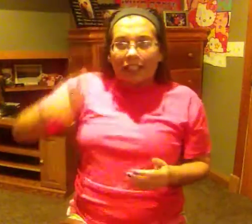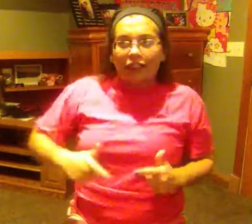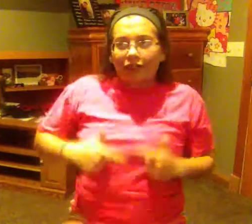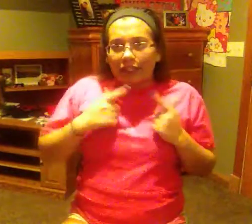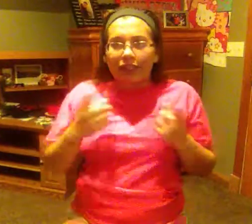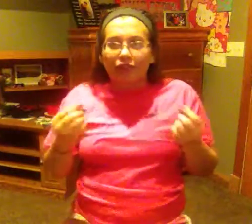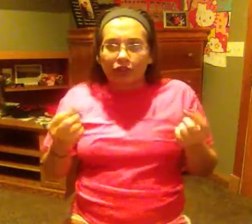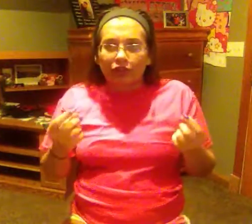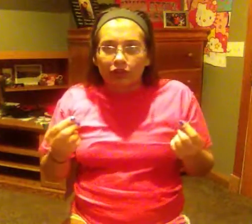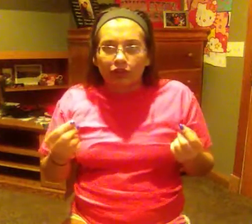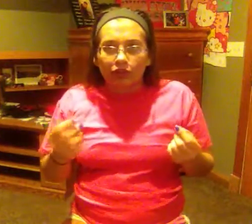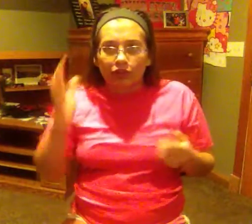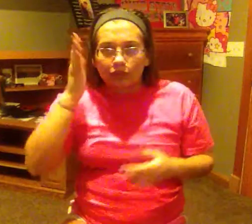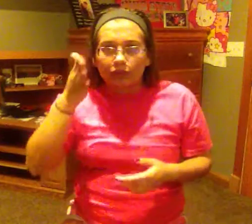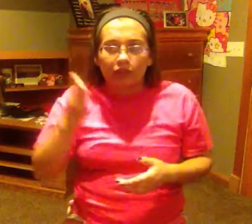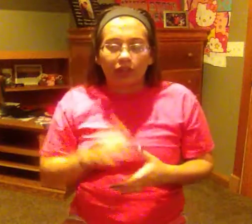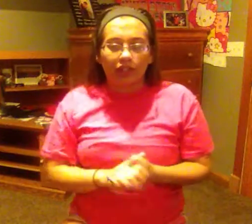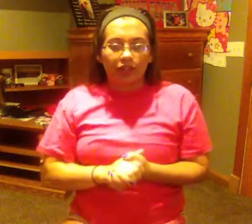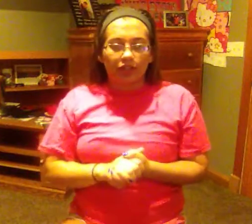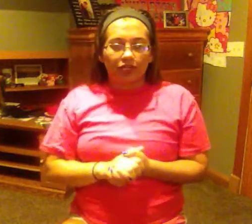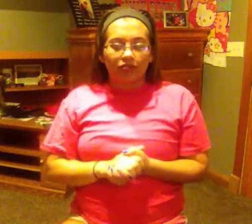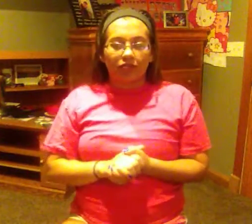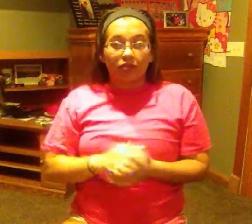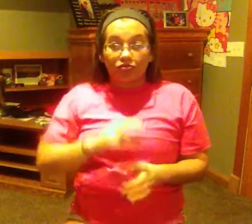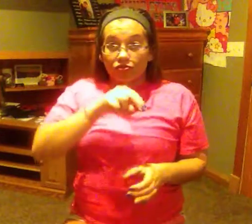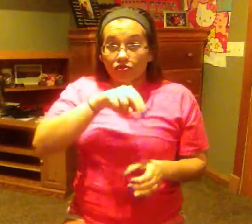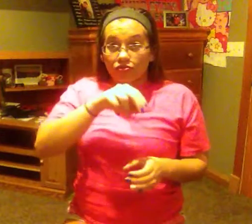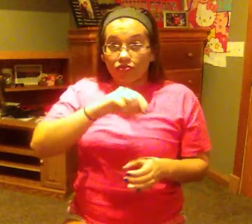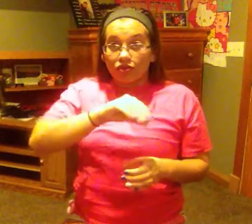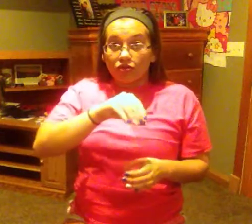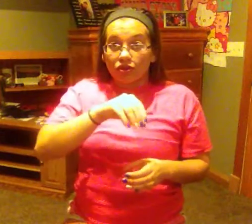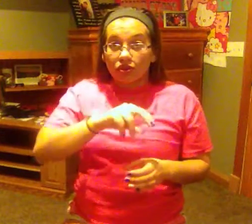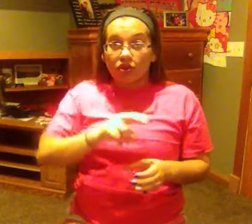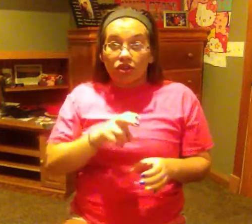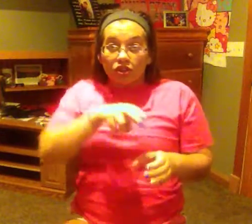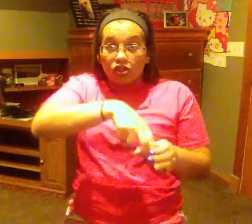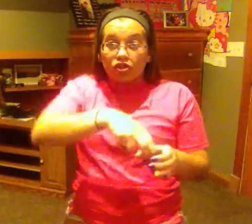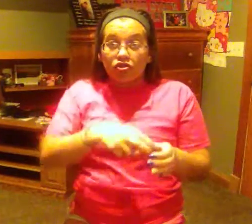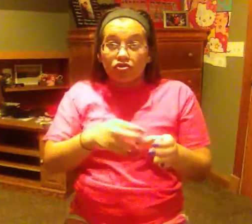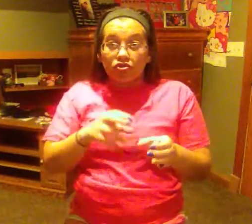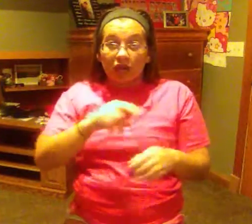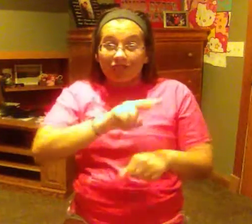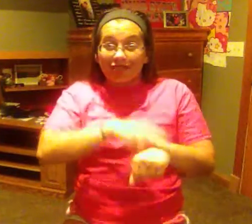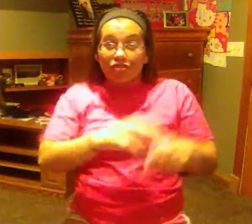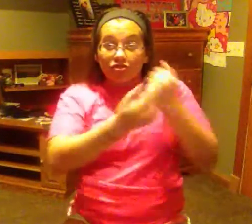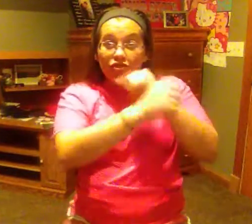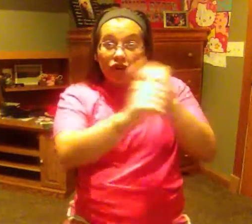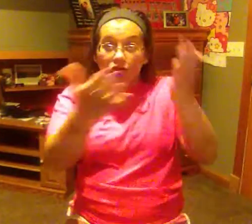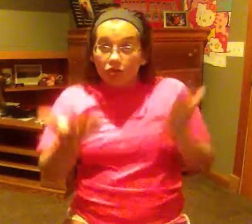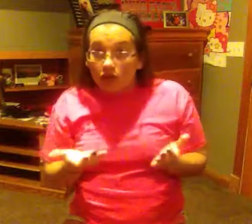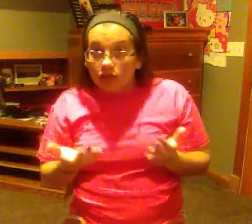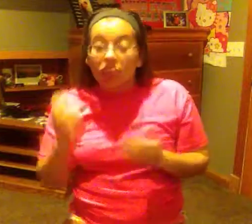Police Career Field. Call 1-800-GO-GUARD or go to nationalguard.com to talk to a recruiter today.